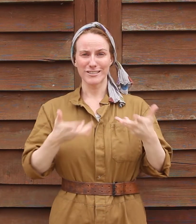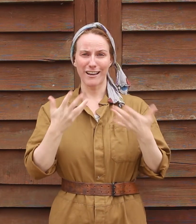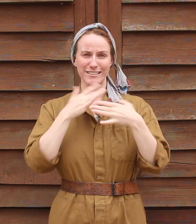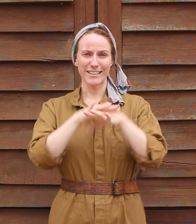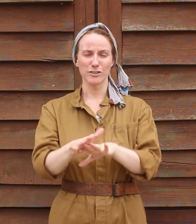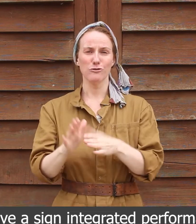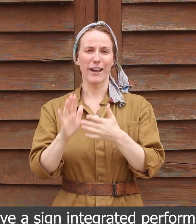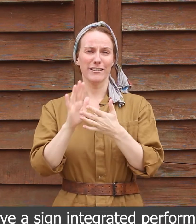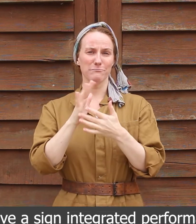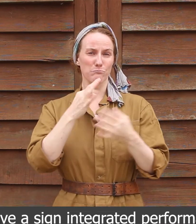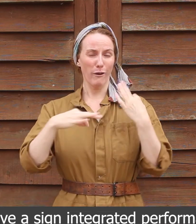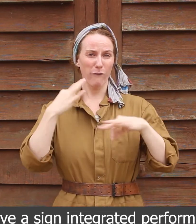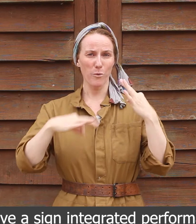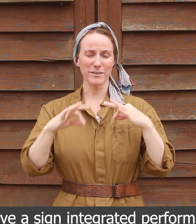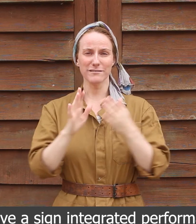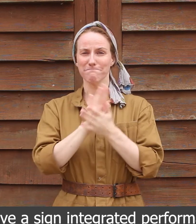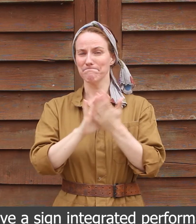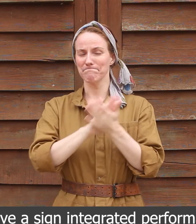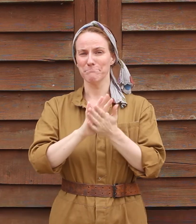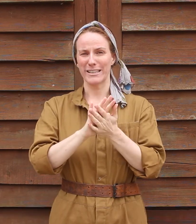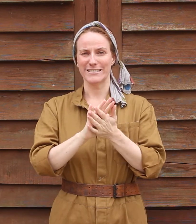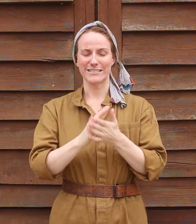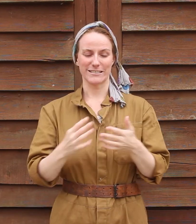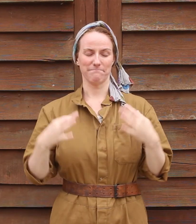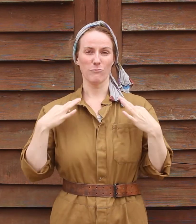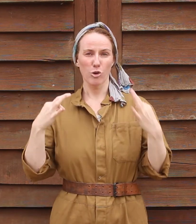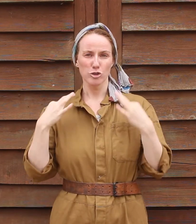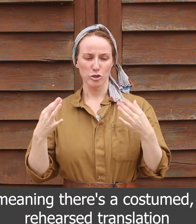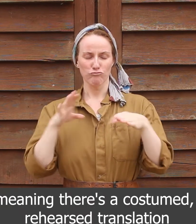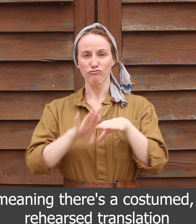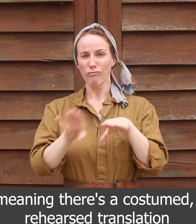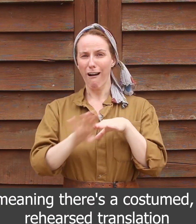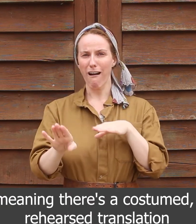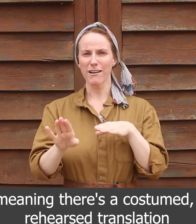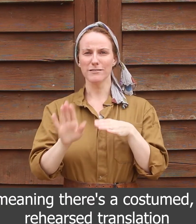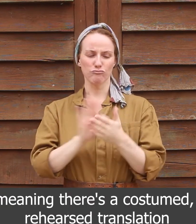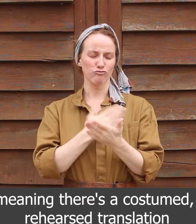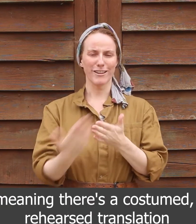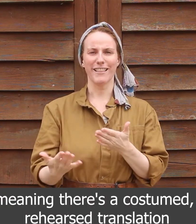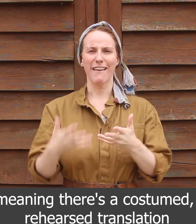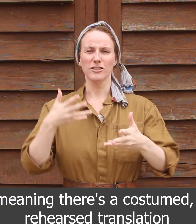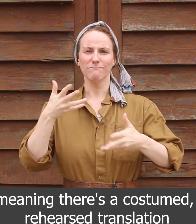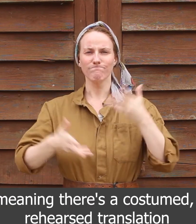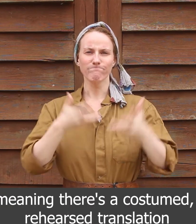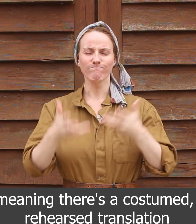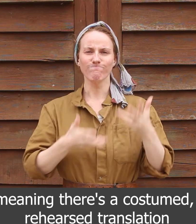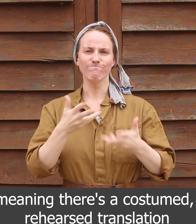We have a sign-integrated performance, meaning there's a costumed, rehearsed translation